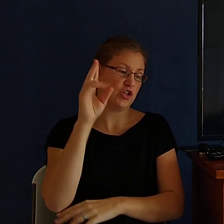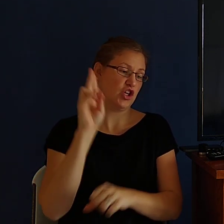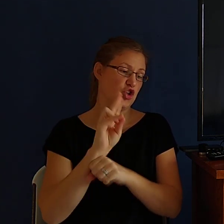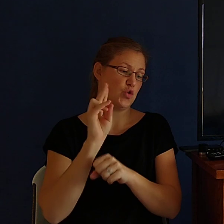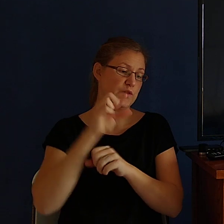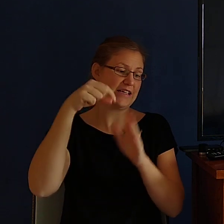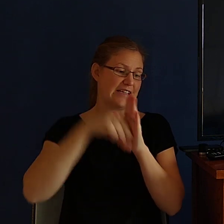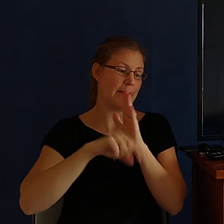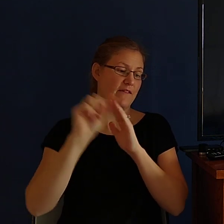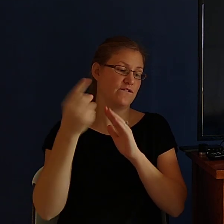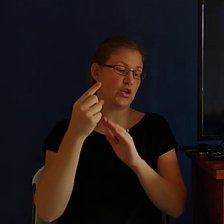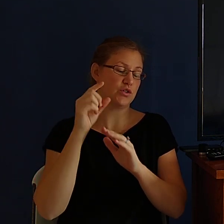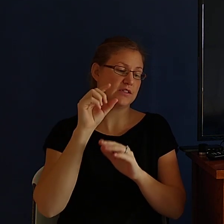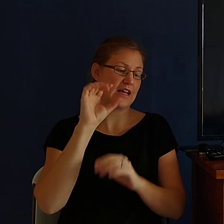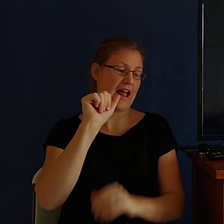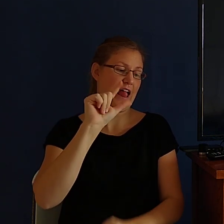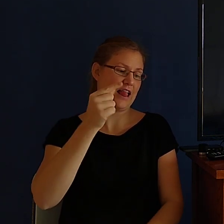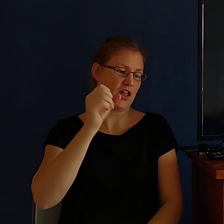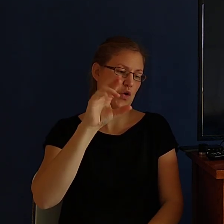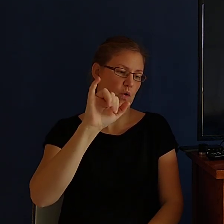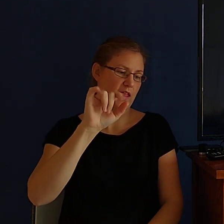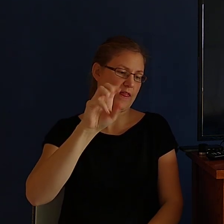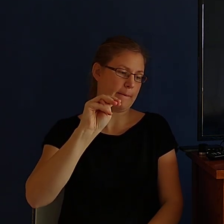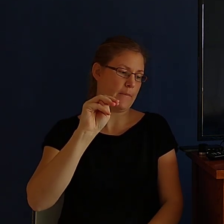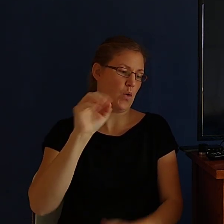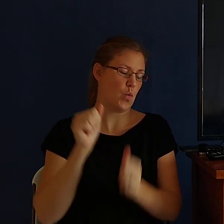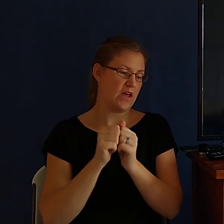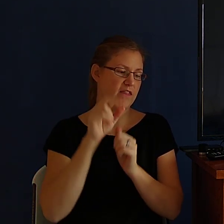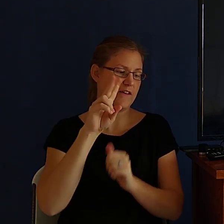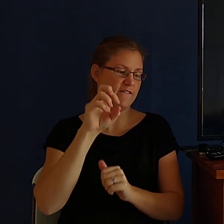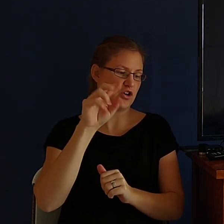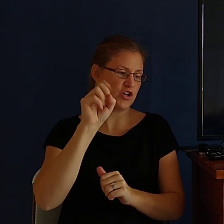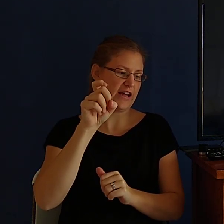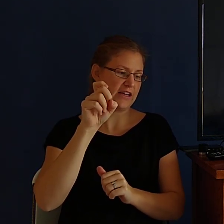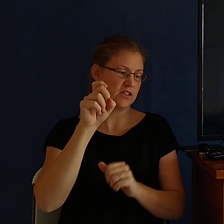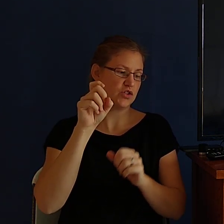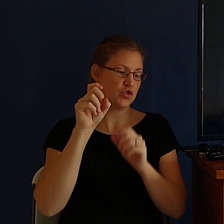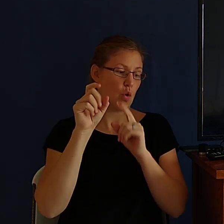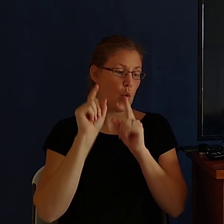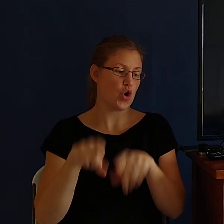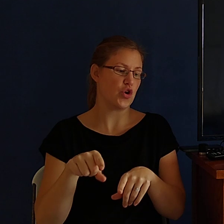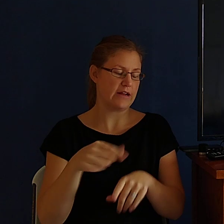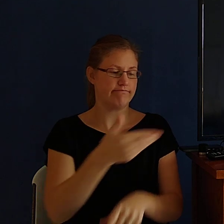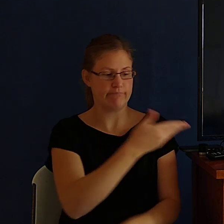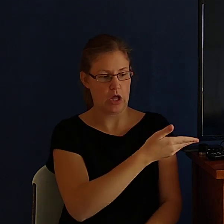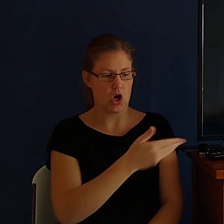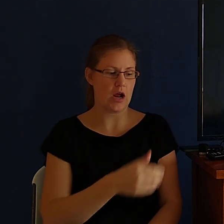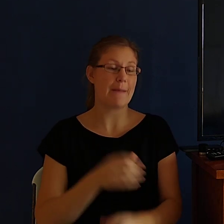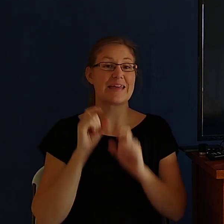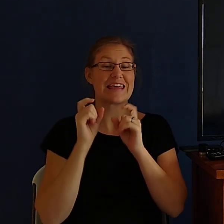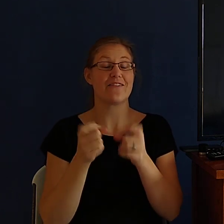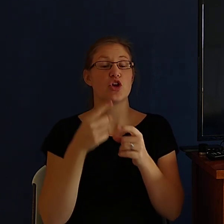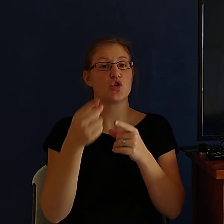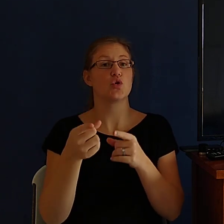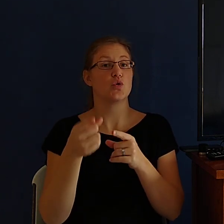vertex ordering. So here I'm giving you the vertex ordering so you can follow them to remove the edges